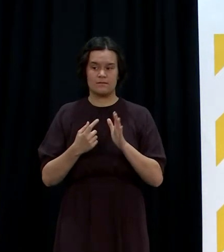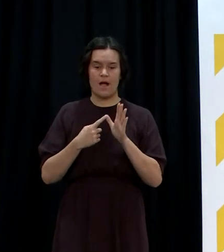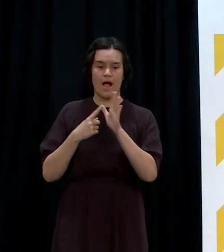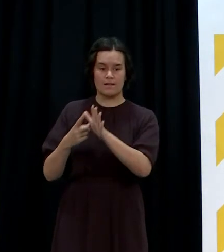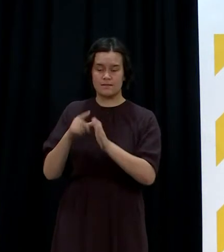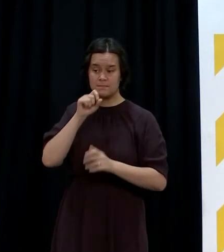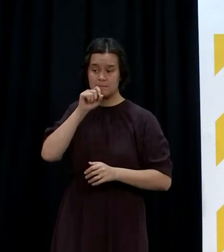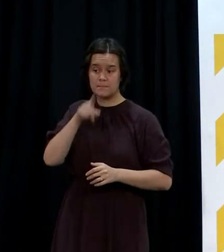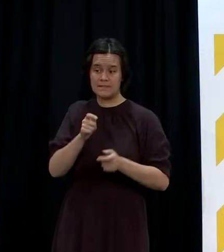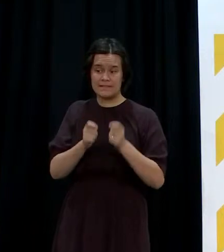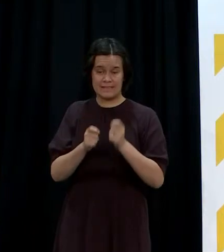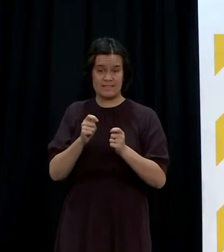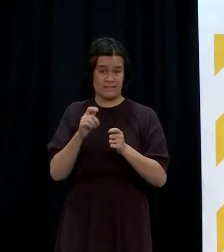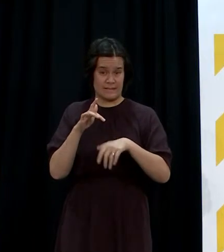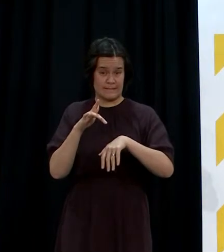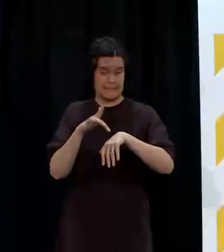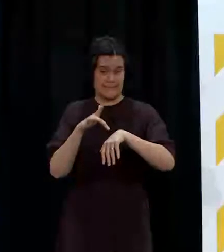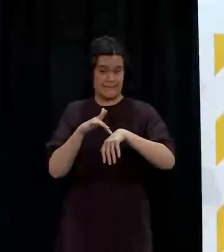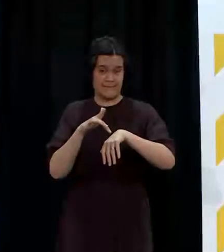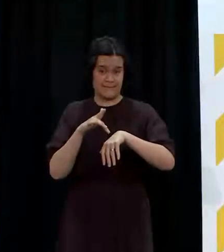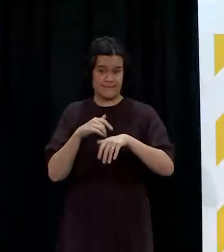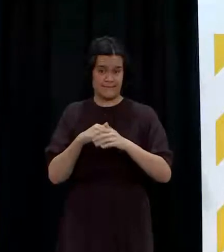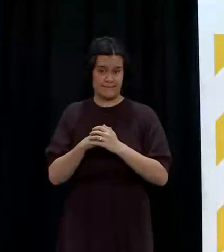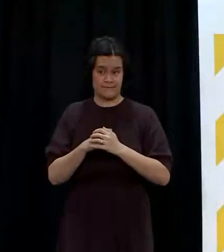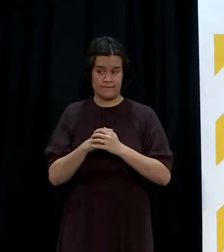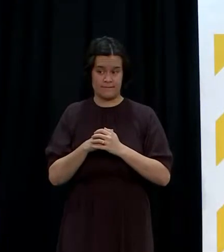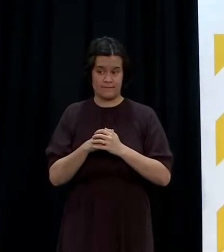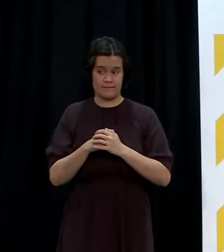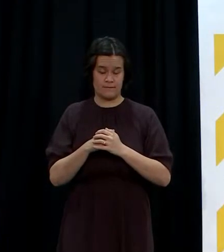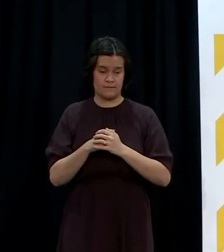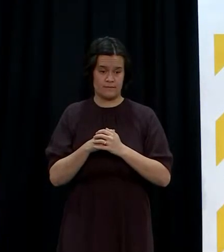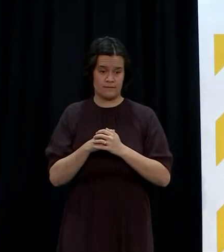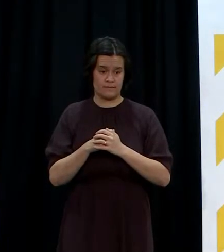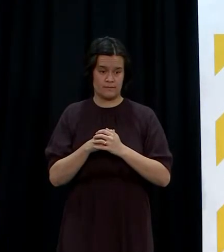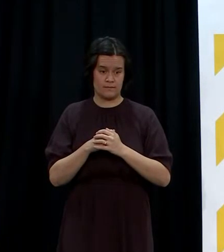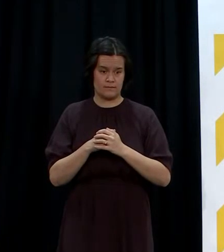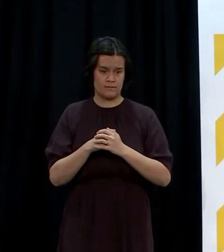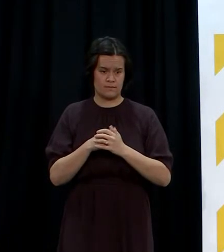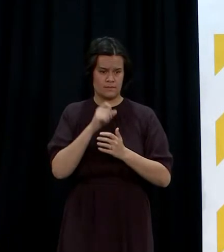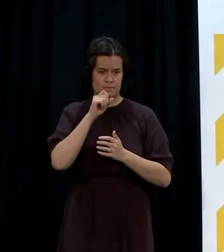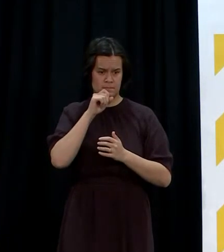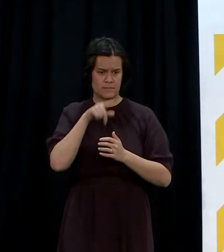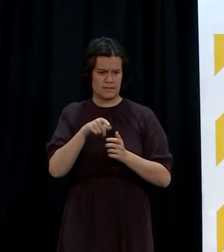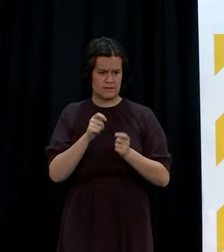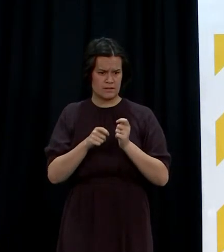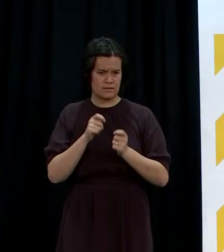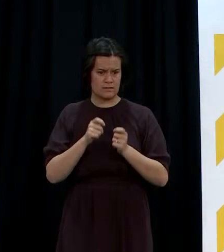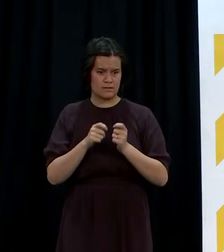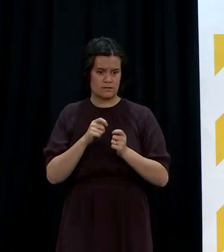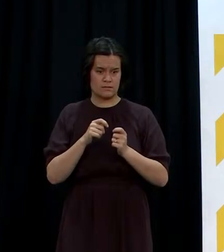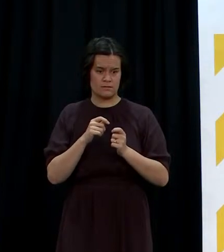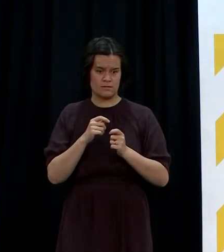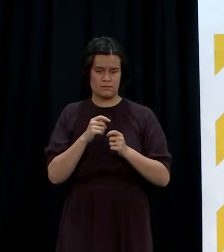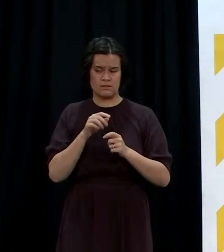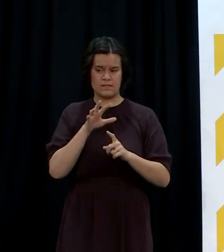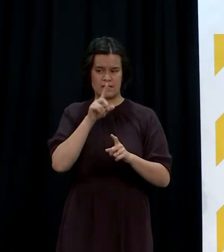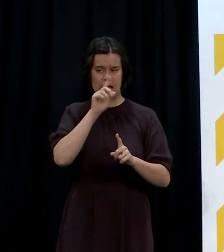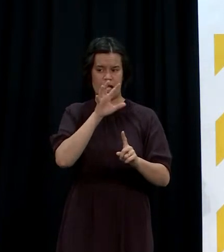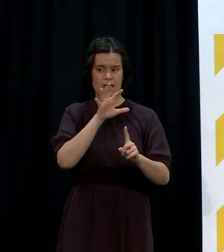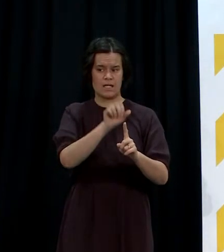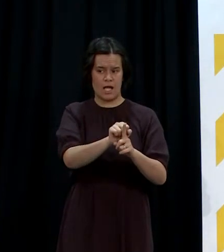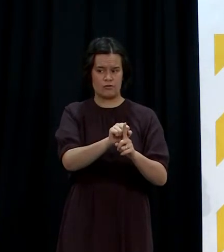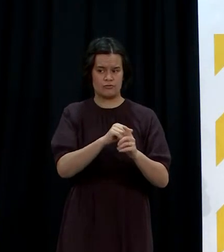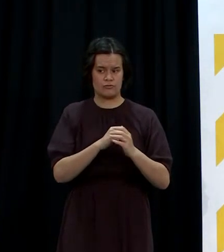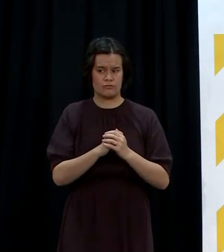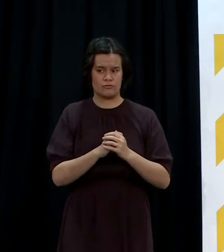sensitive. In other words, you can have just one person shedding virus, and this is what happened recently with the Rotorua